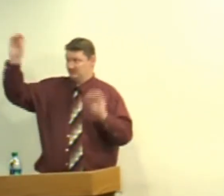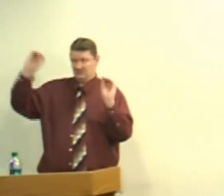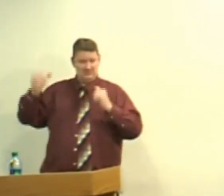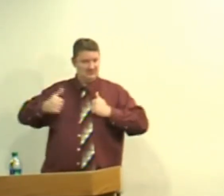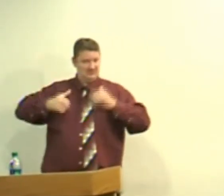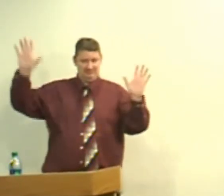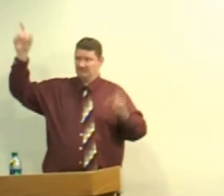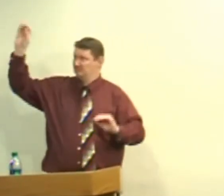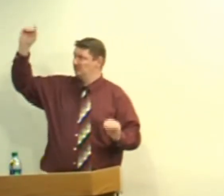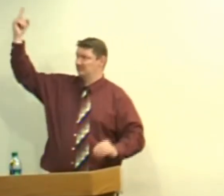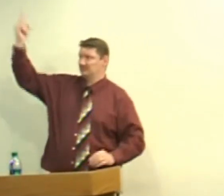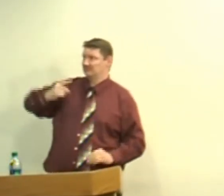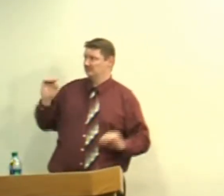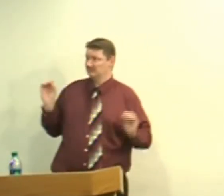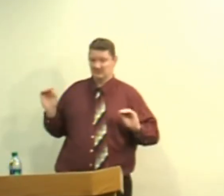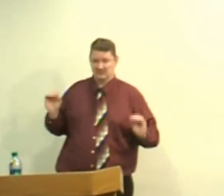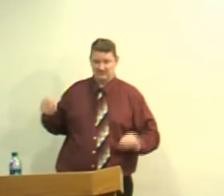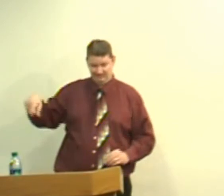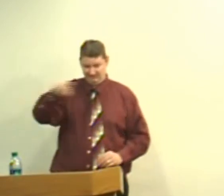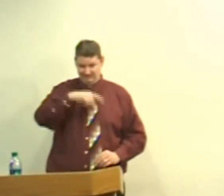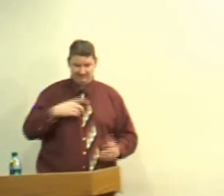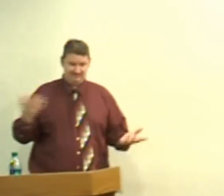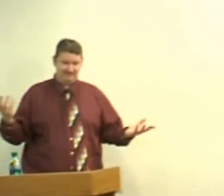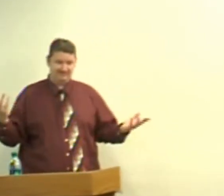If you do not sacrifice, if you give up nothing for God,